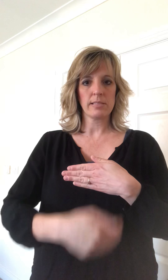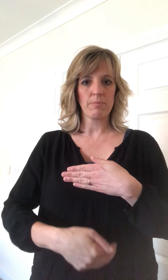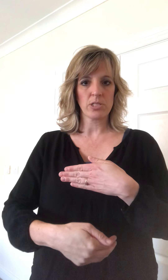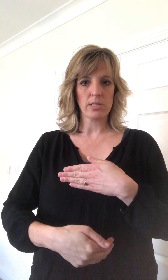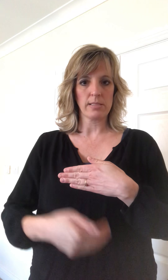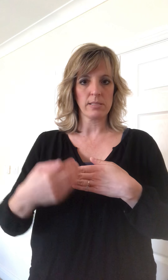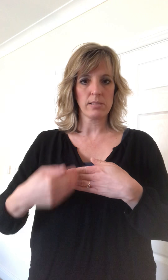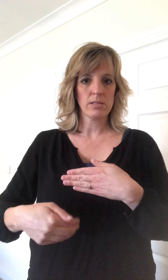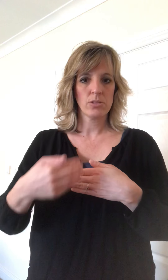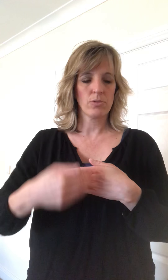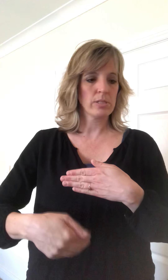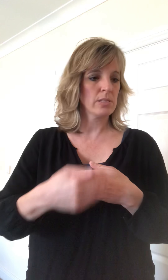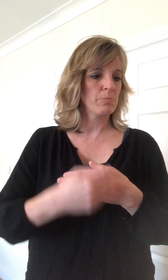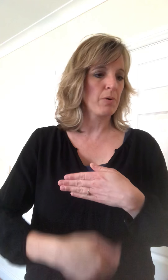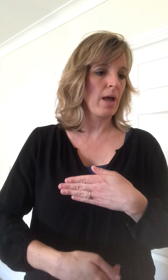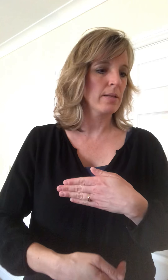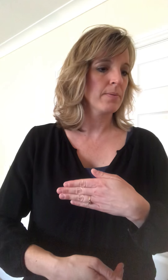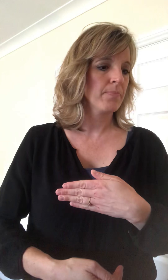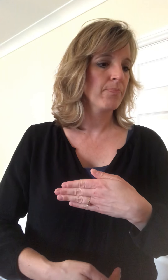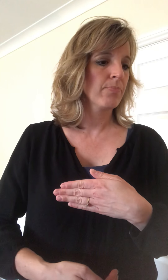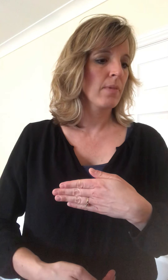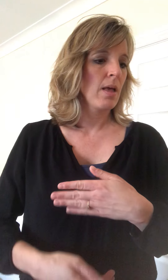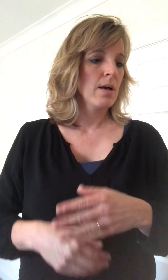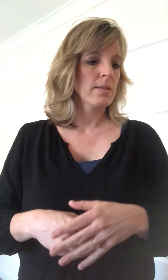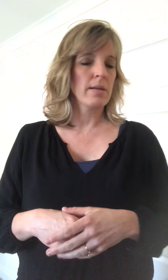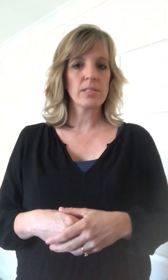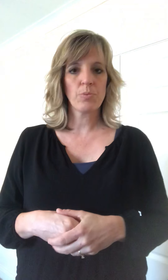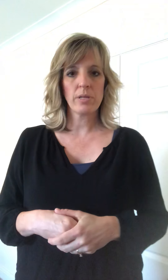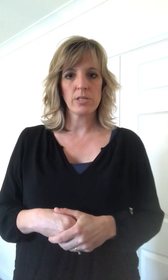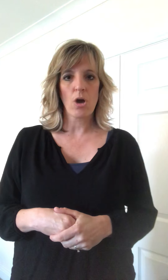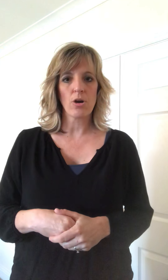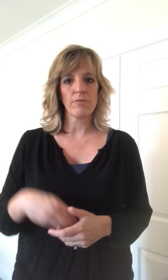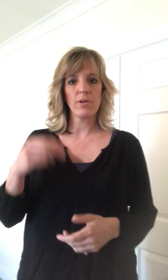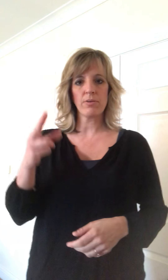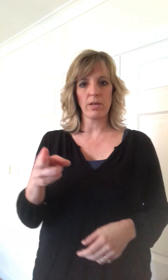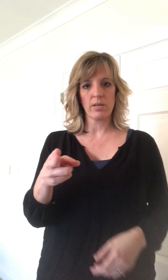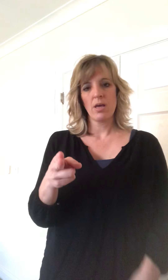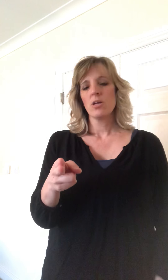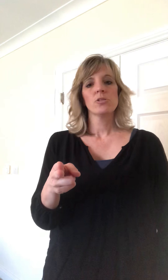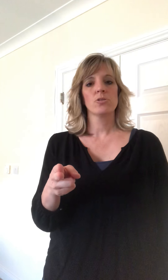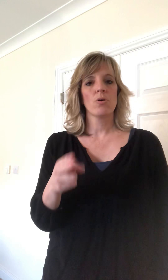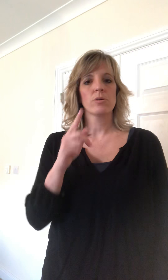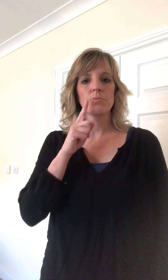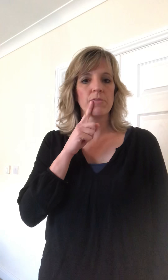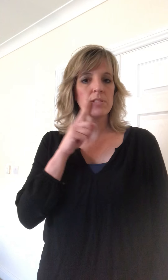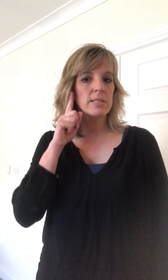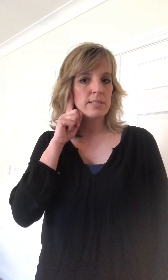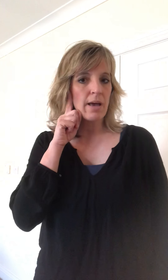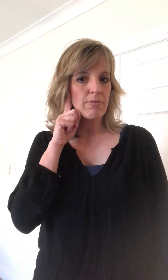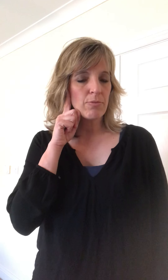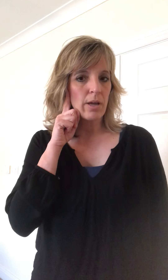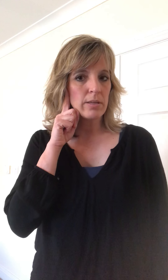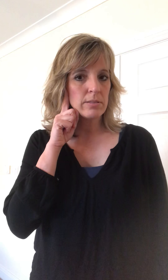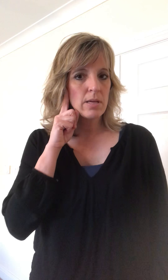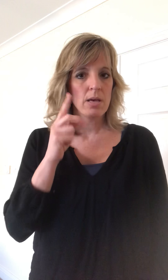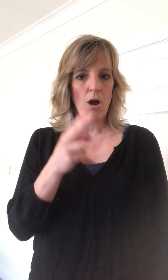sandwich slices. So this is bread. The next one is hard of hearing. So, because we've done deaf, right? Hard